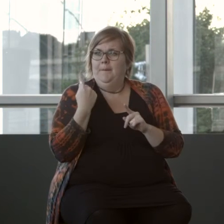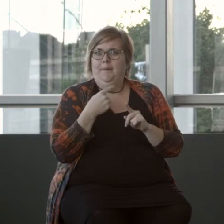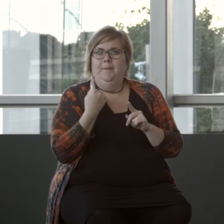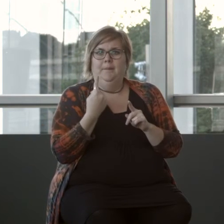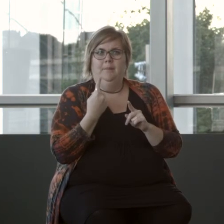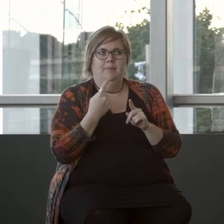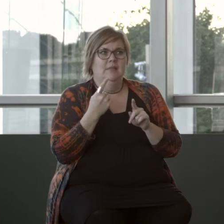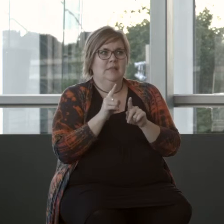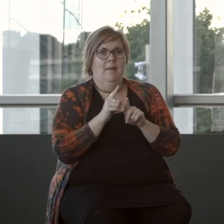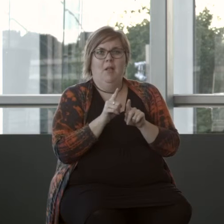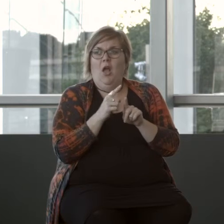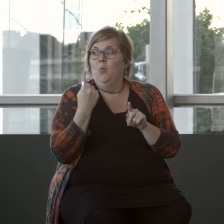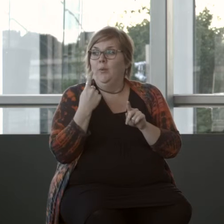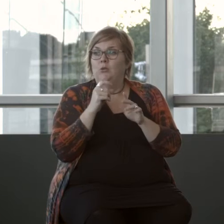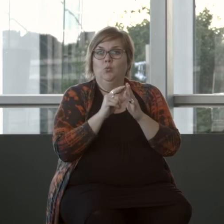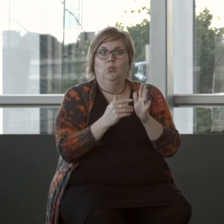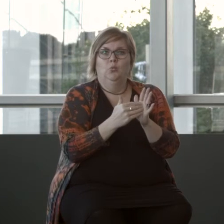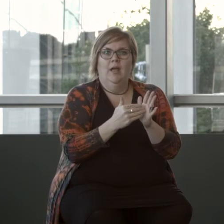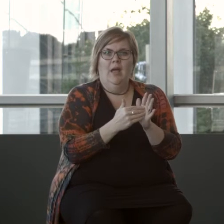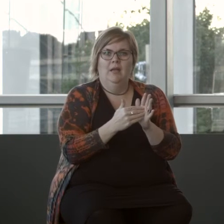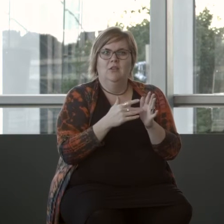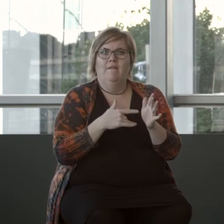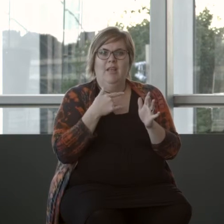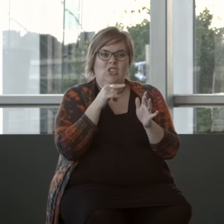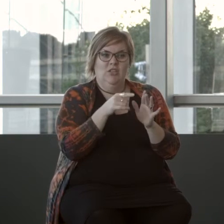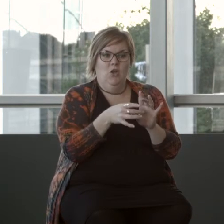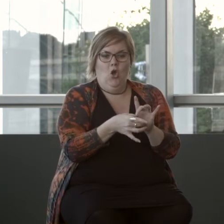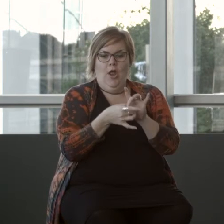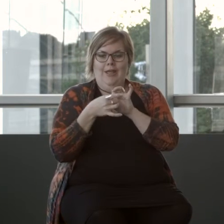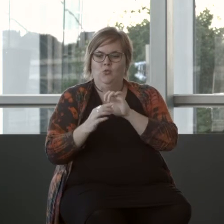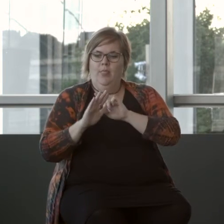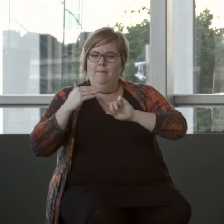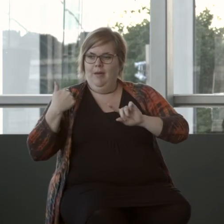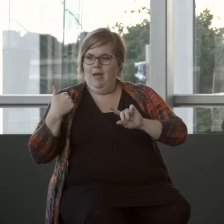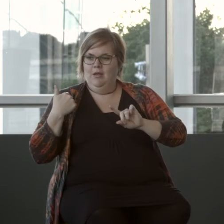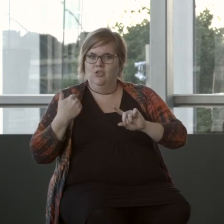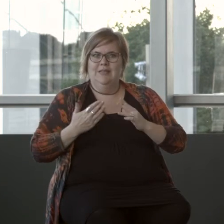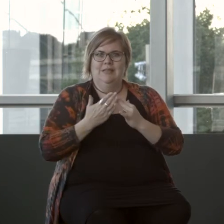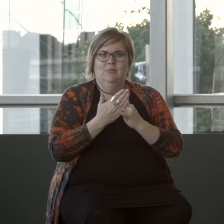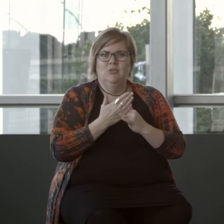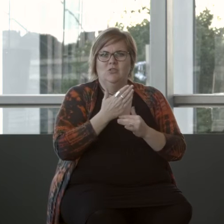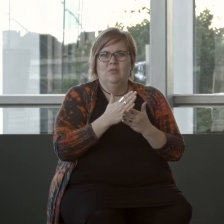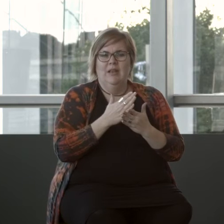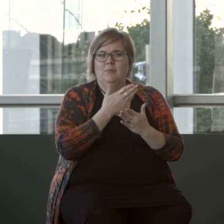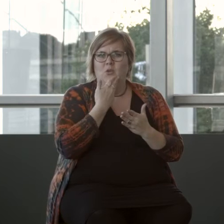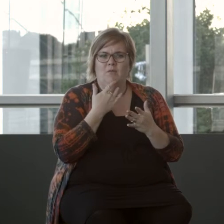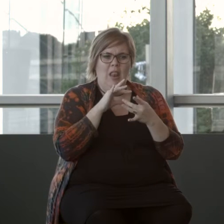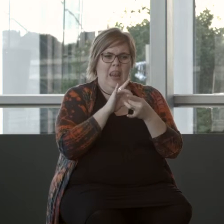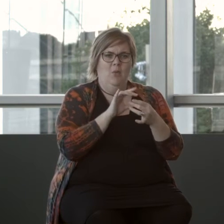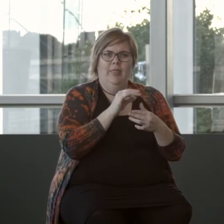what we do today. And in that way, she is a connection with the past. She is accessible. She is a beautiful link with